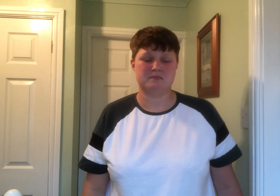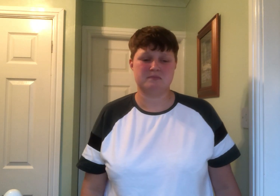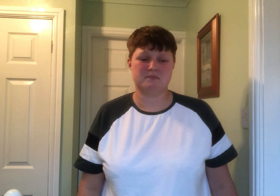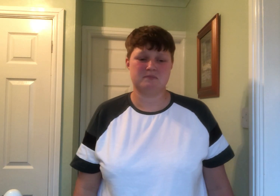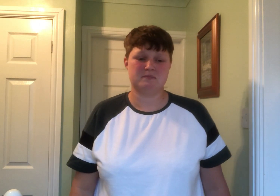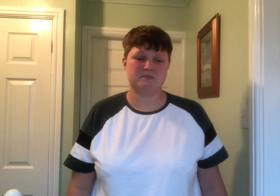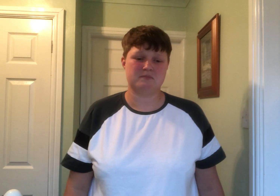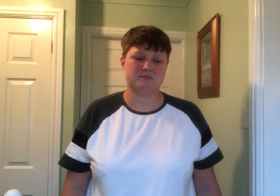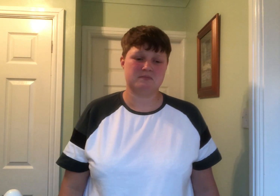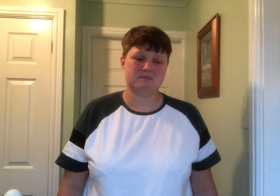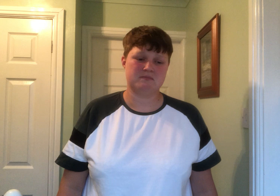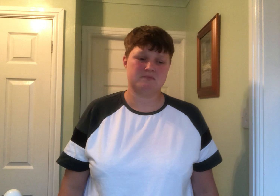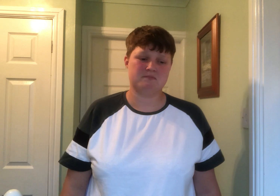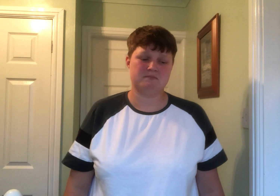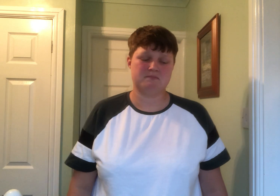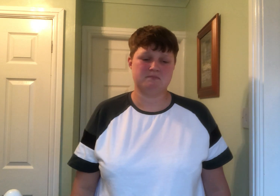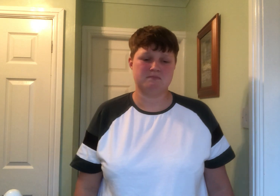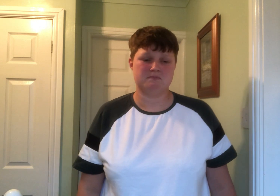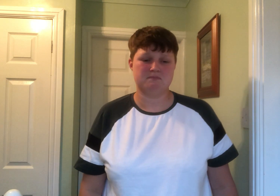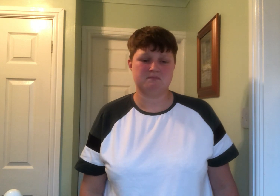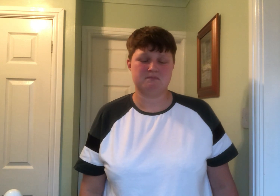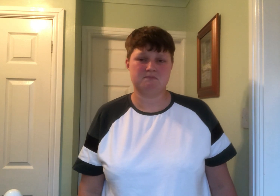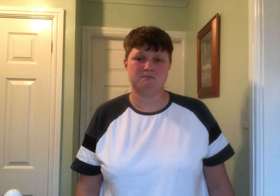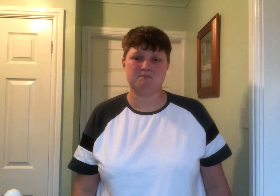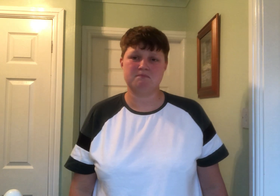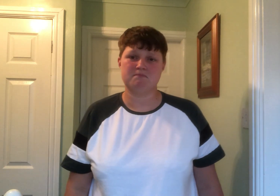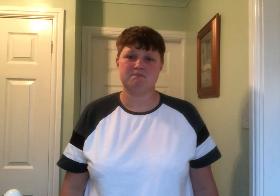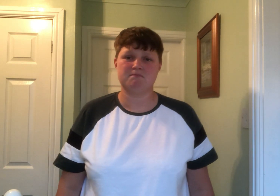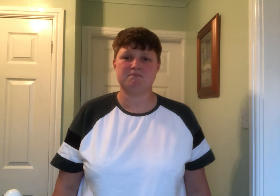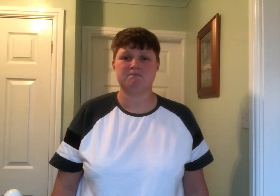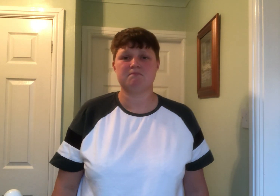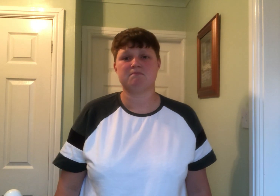falling